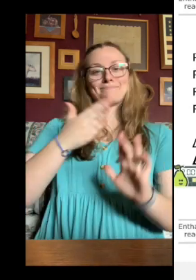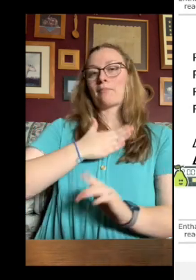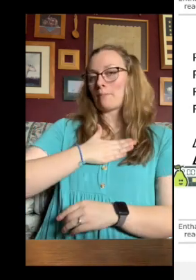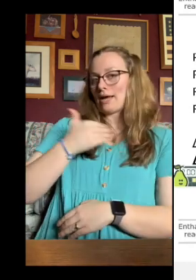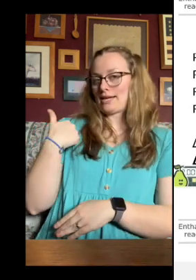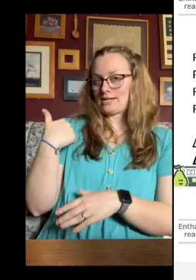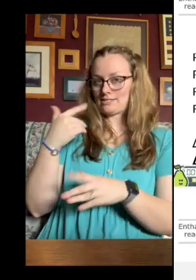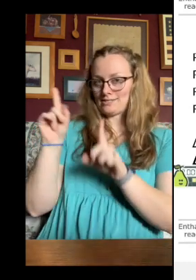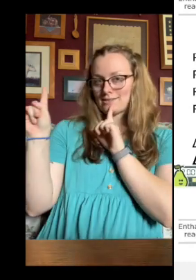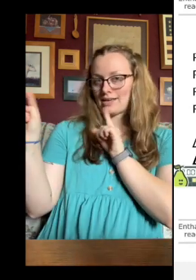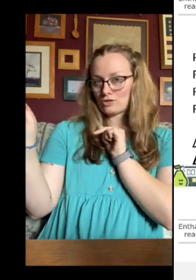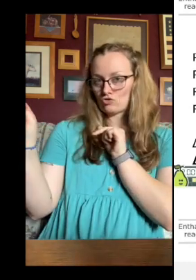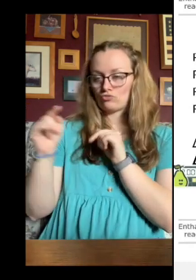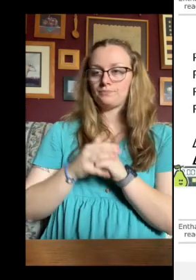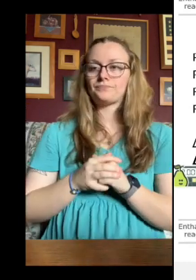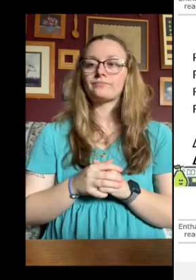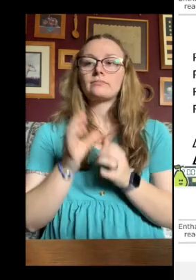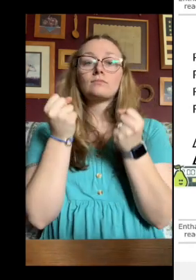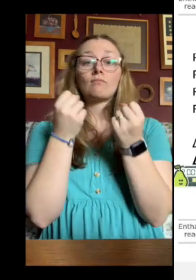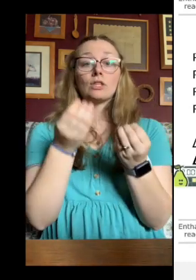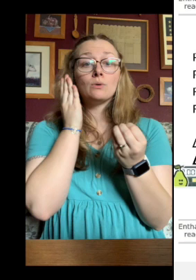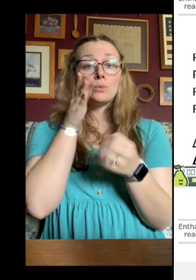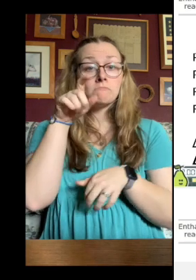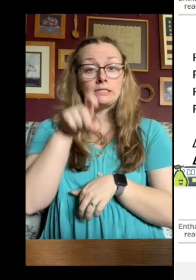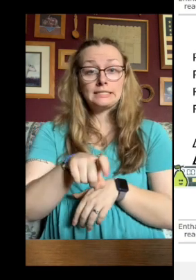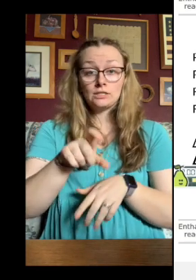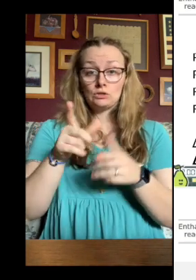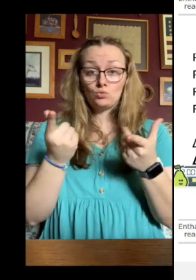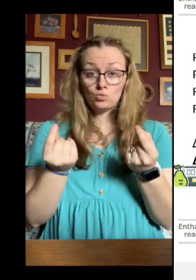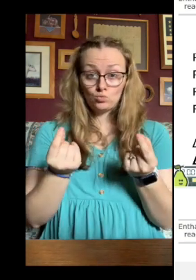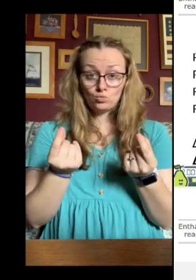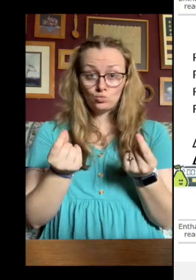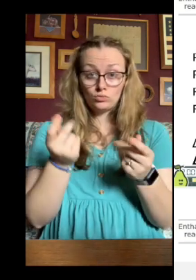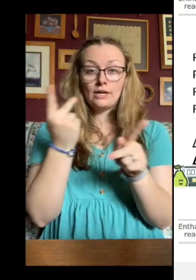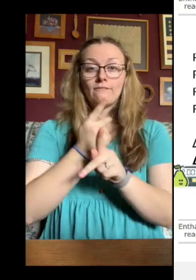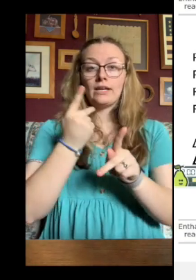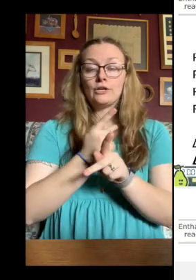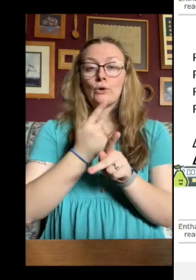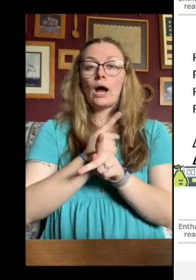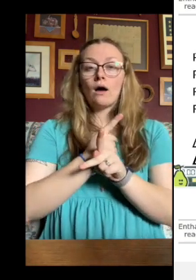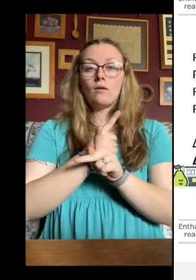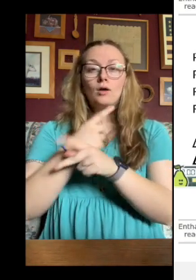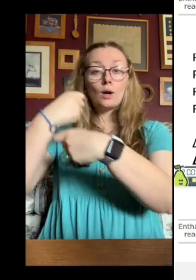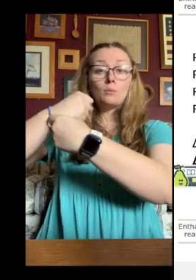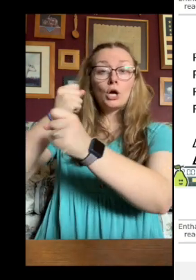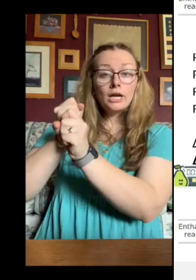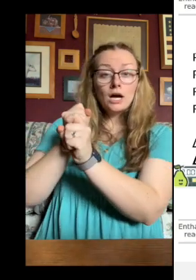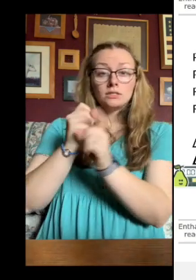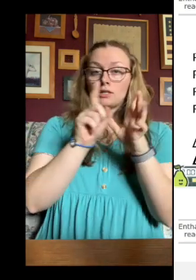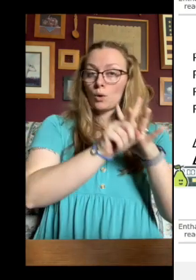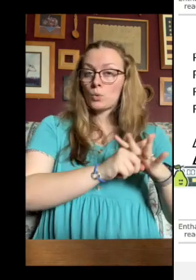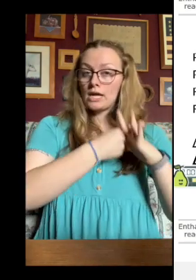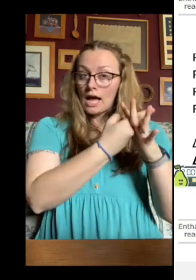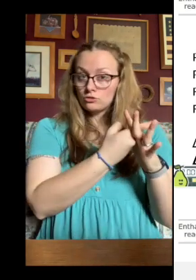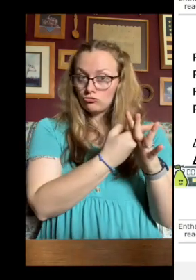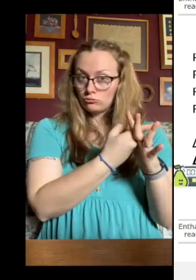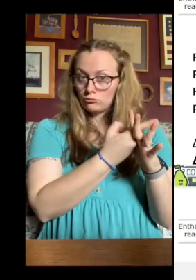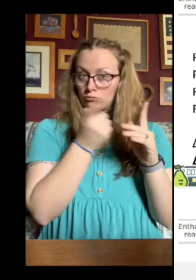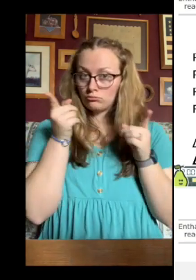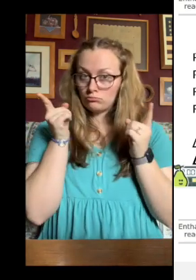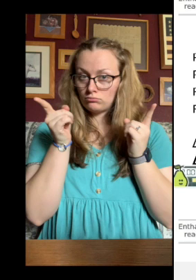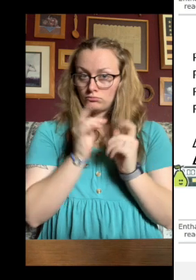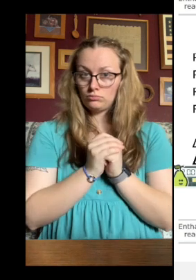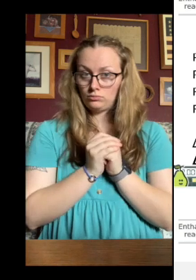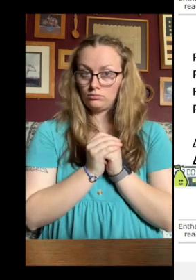So what we're going to have to do is figure out products and reactants. We've got Mommy, did you